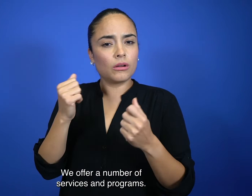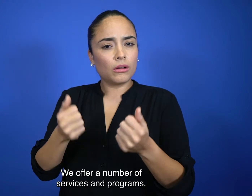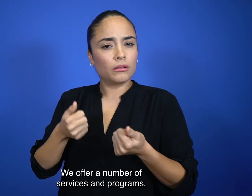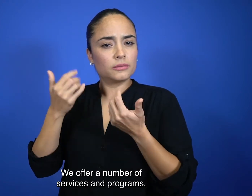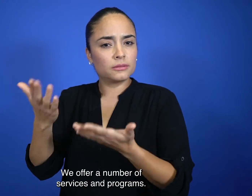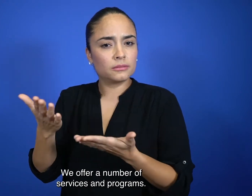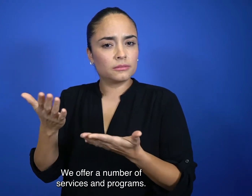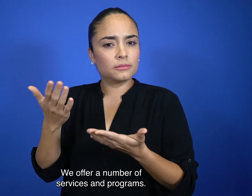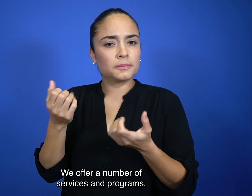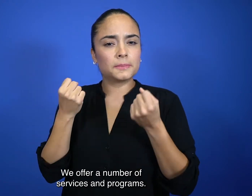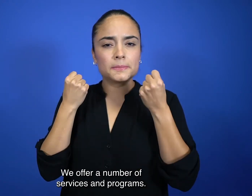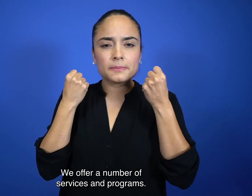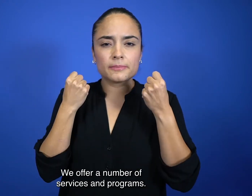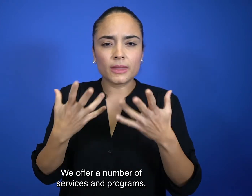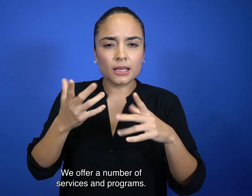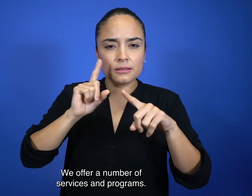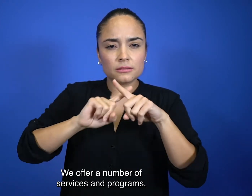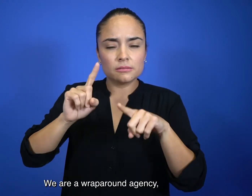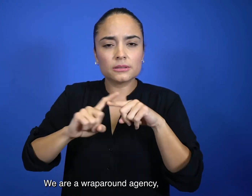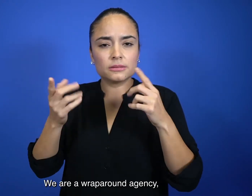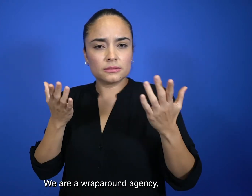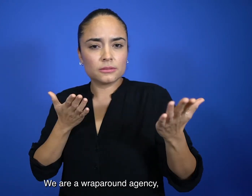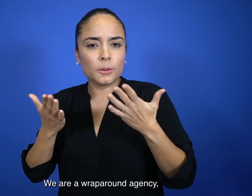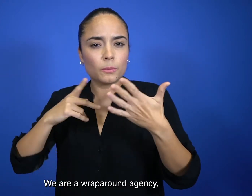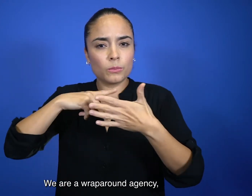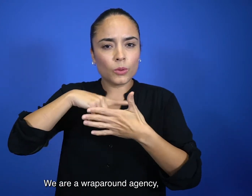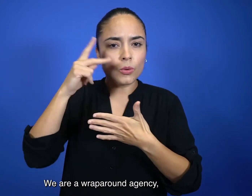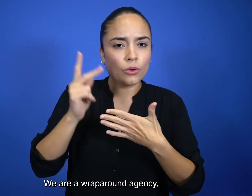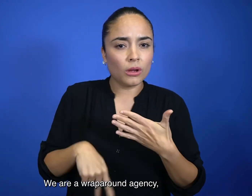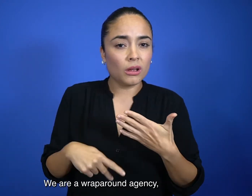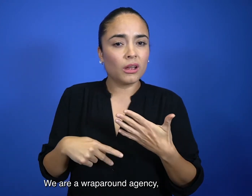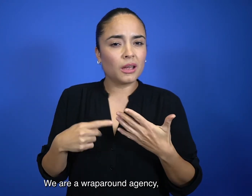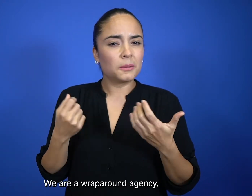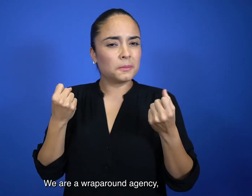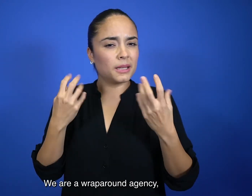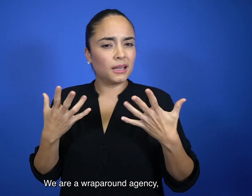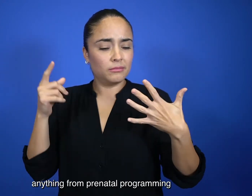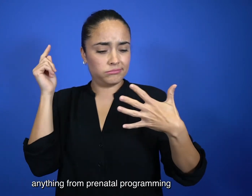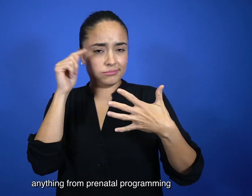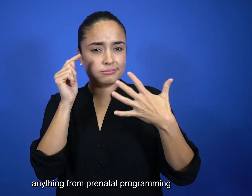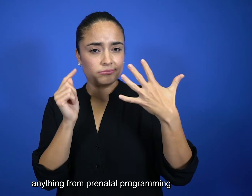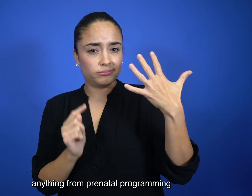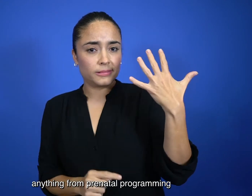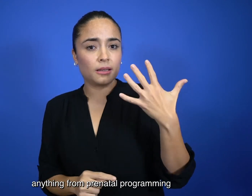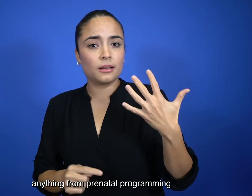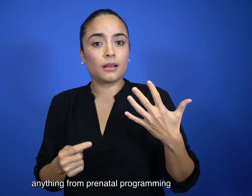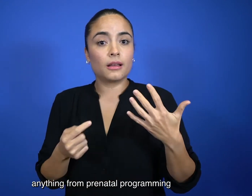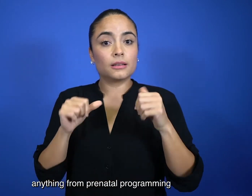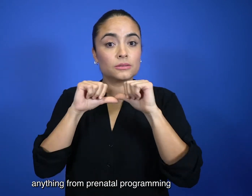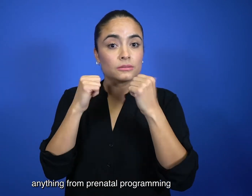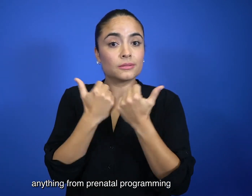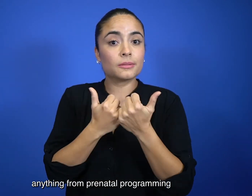a number of services and programs. We are a wraparound agency, anything from prenatal programming